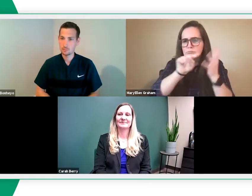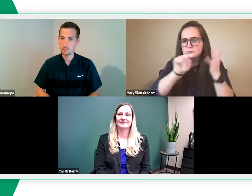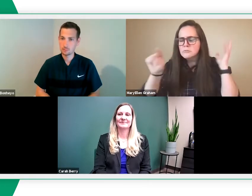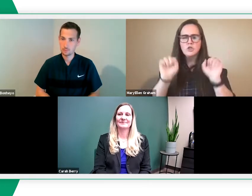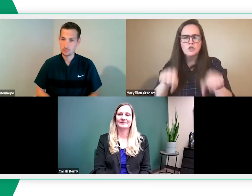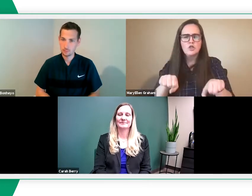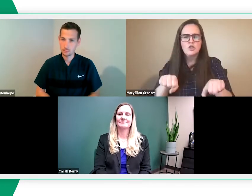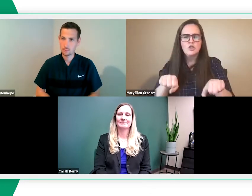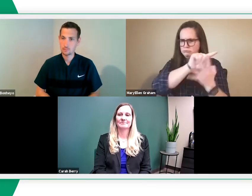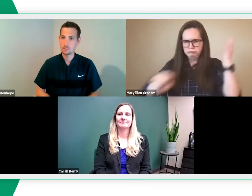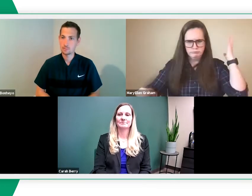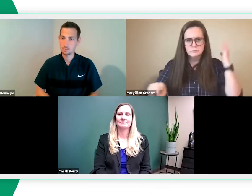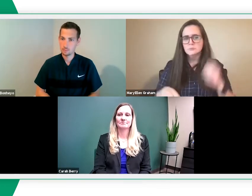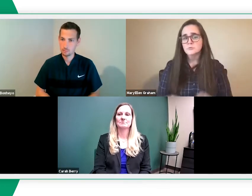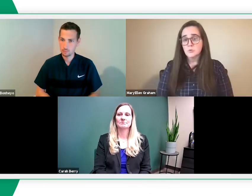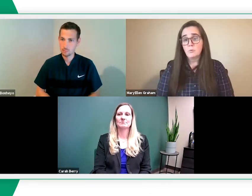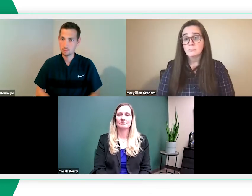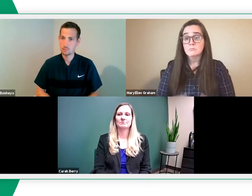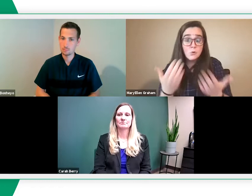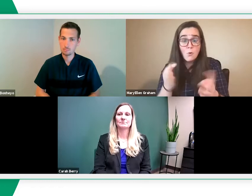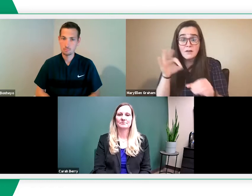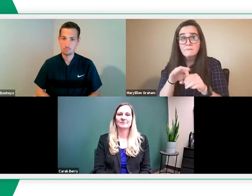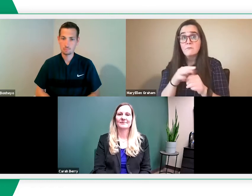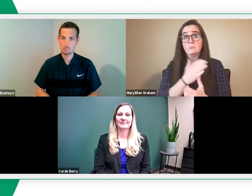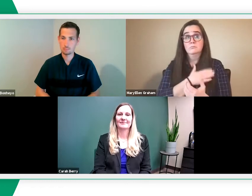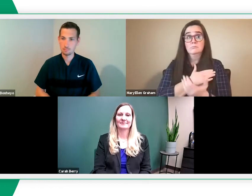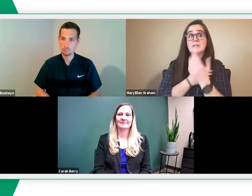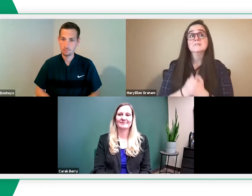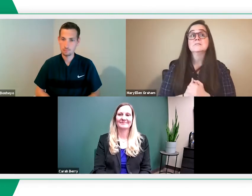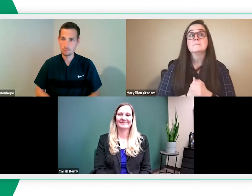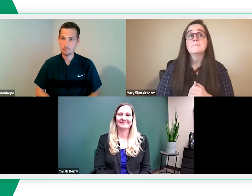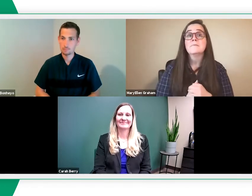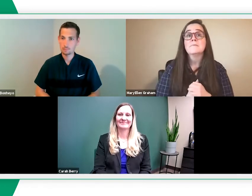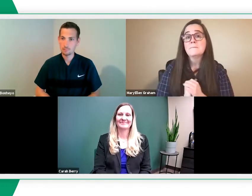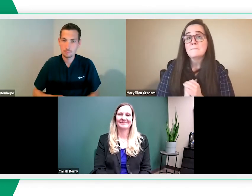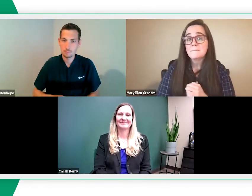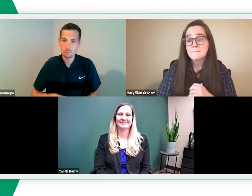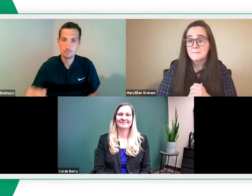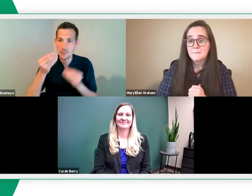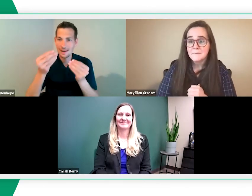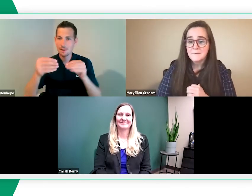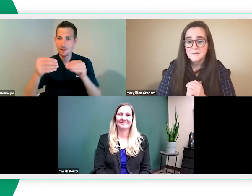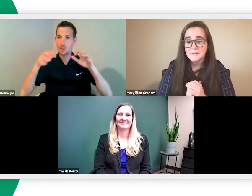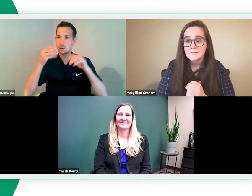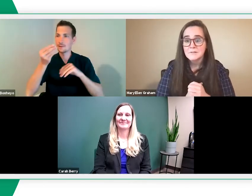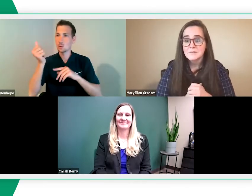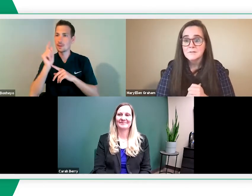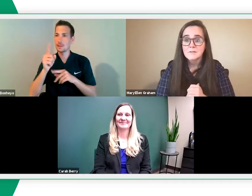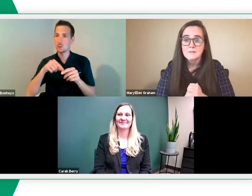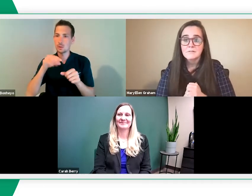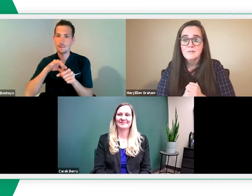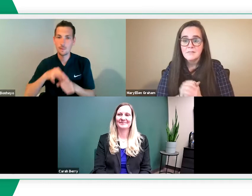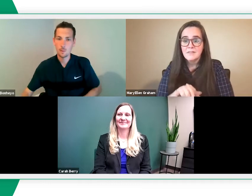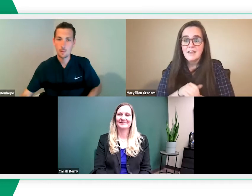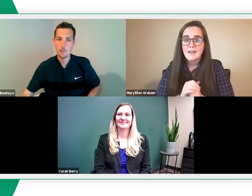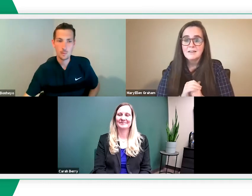own, what's your investment, all of that could potentially be part of your net worth. So if you can look on the poll, and if everybody could please choose